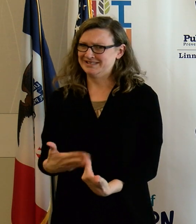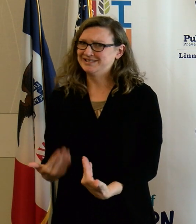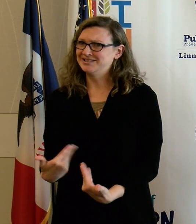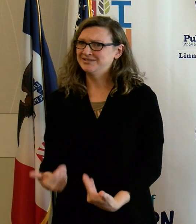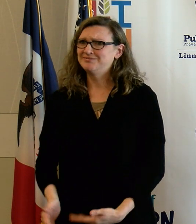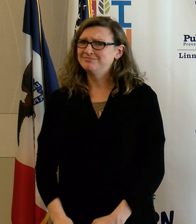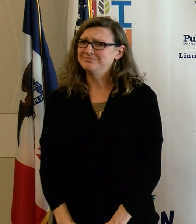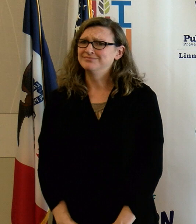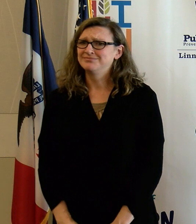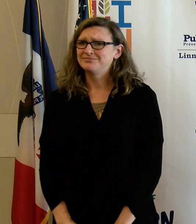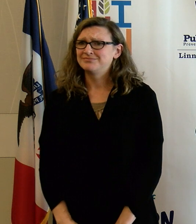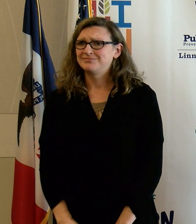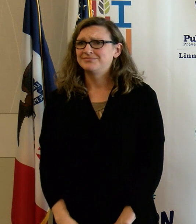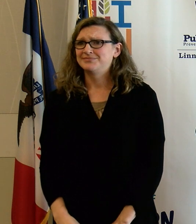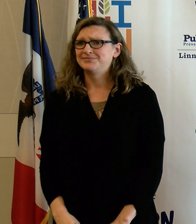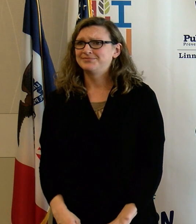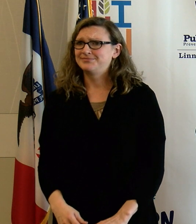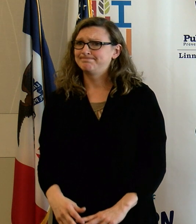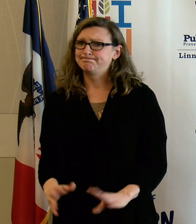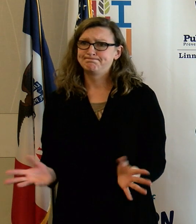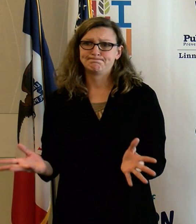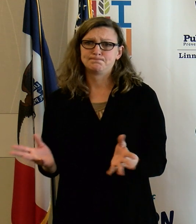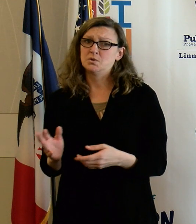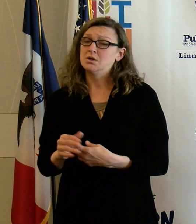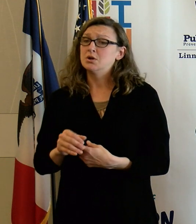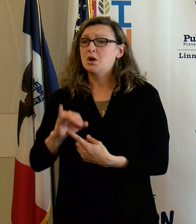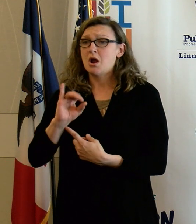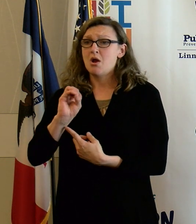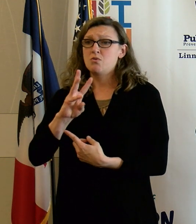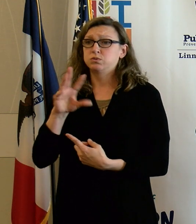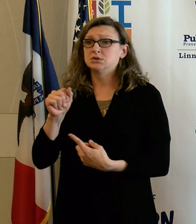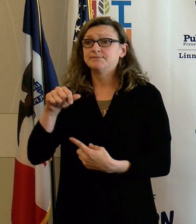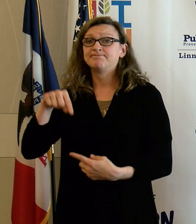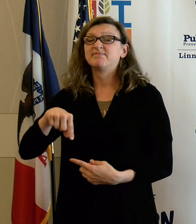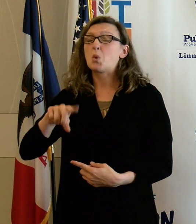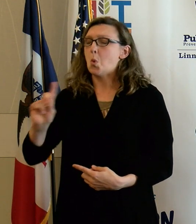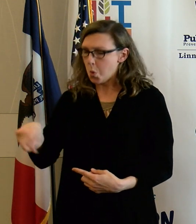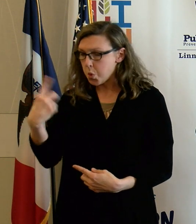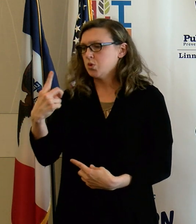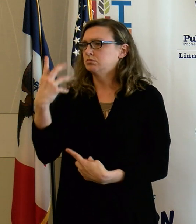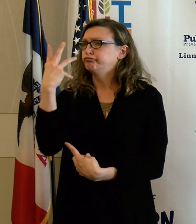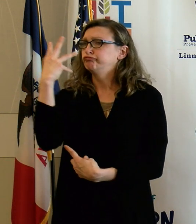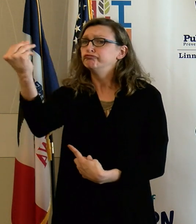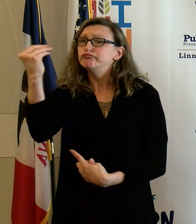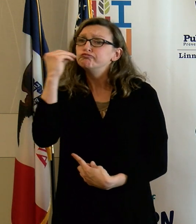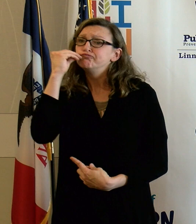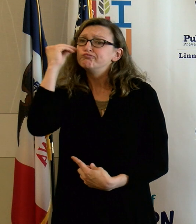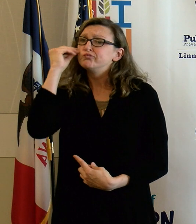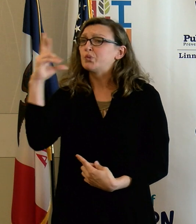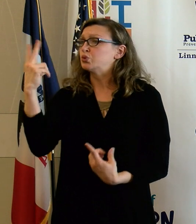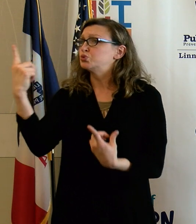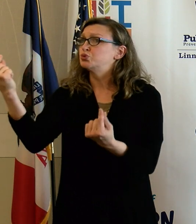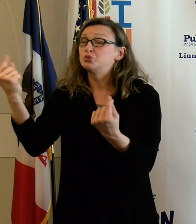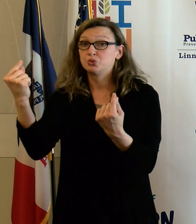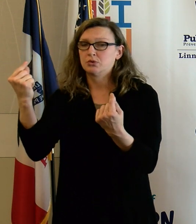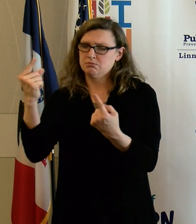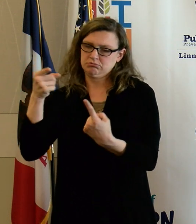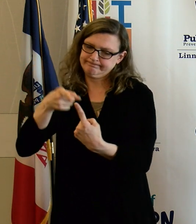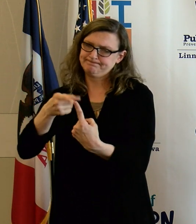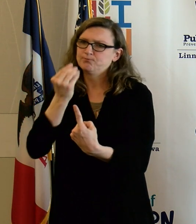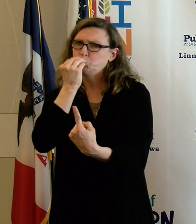Iowans should only go out to get essentials, such as groceries, medications, and other